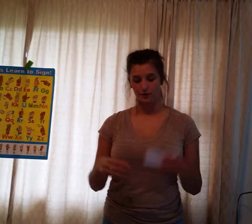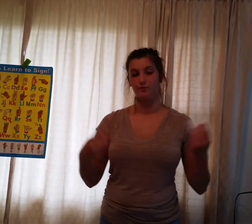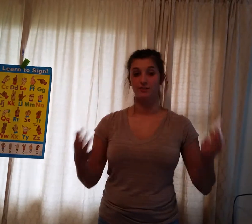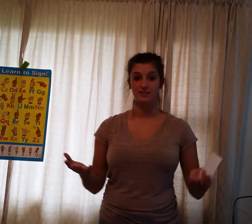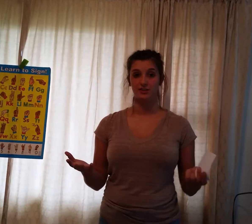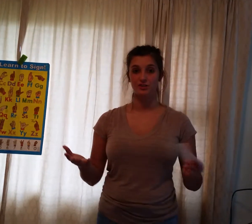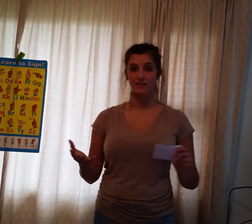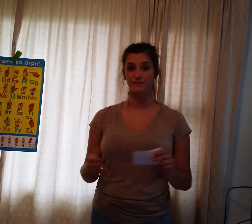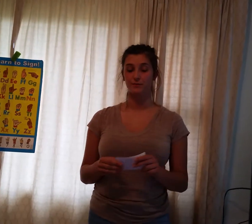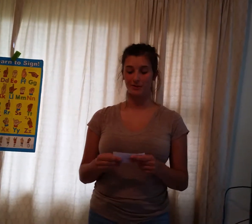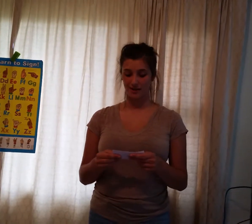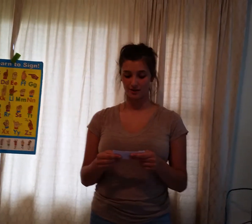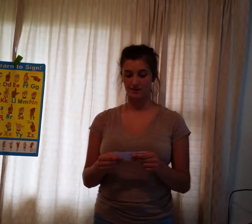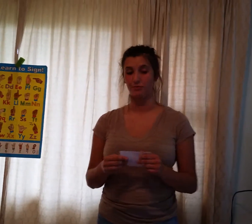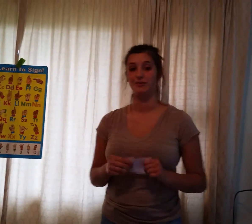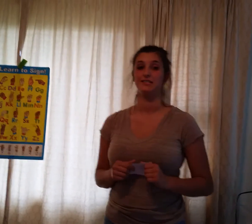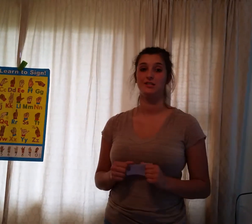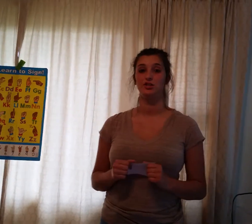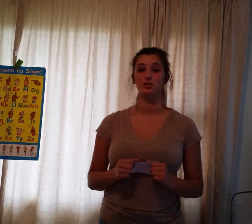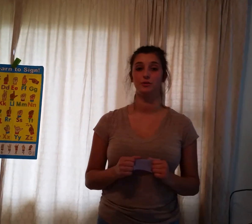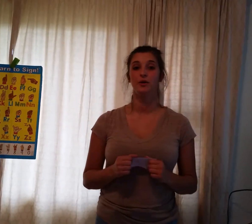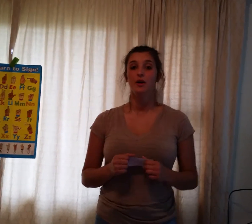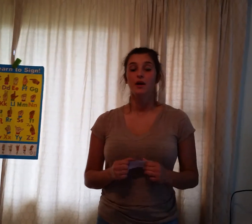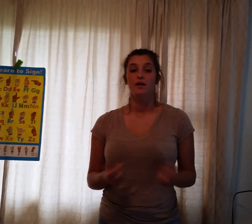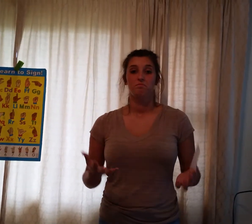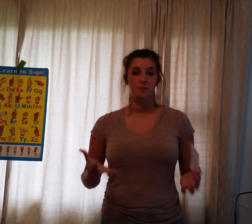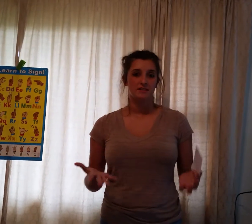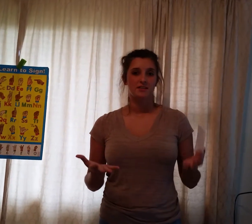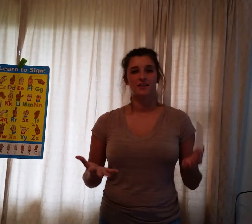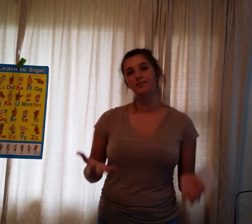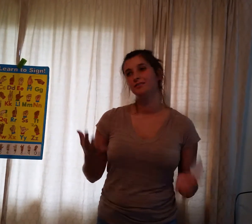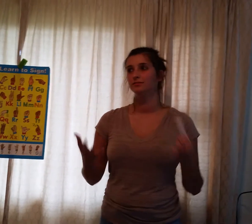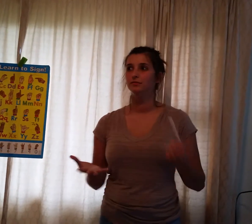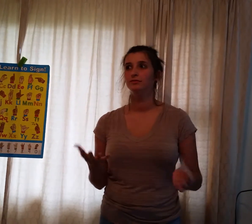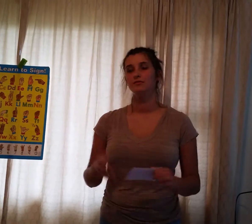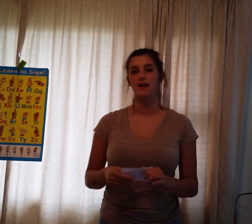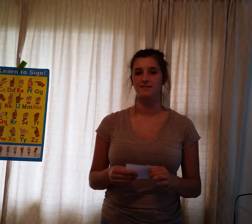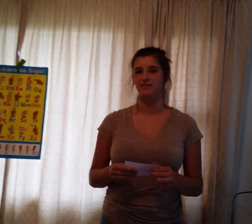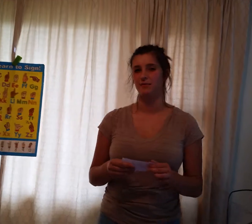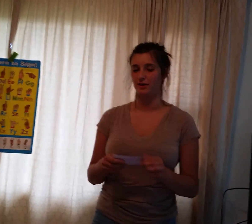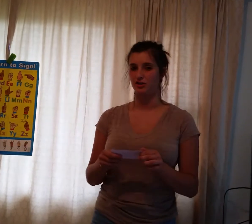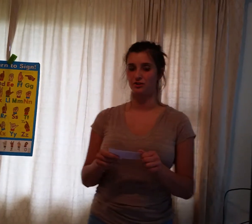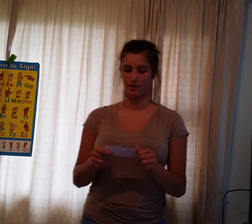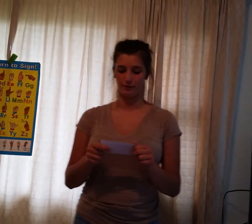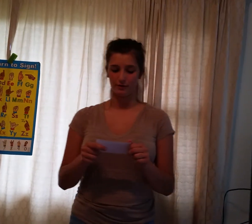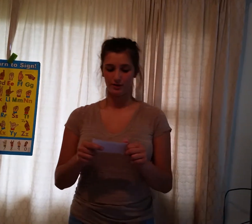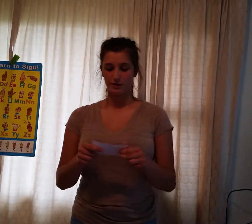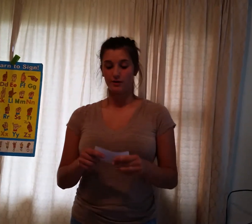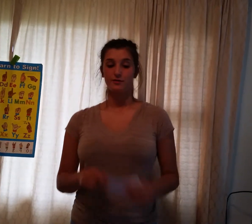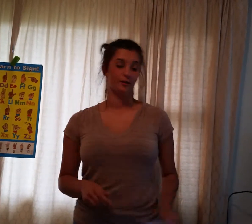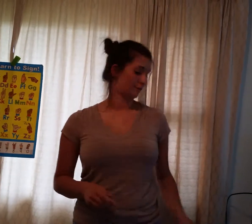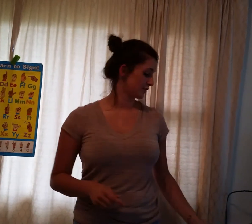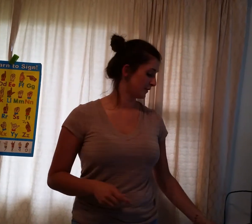So to teach signs for beginners, I'm going to teach you basic signs everybody should know. So the first one